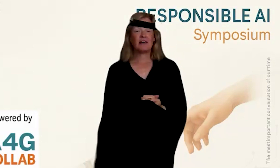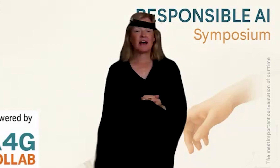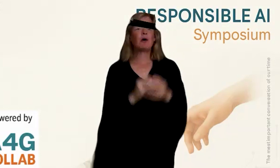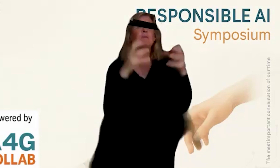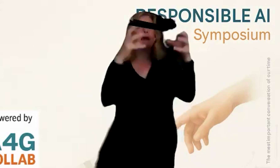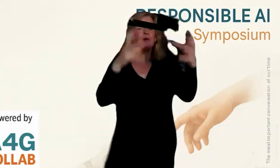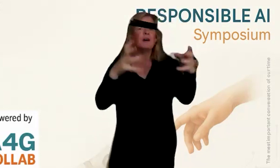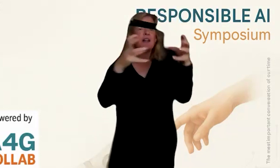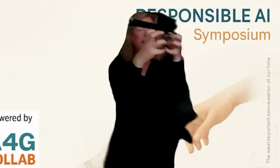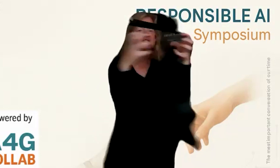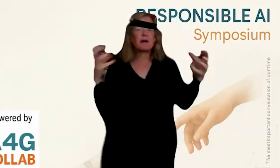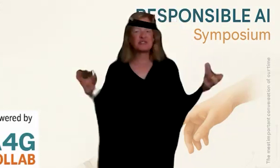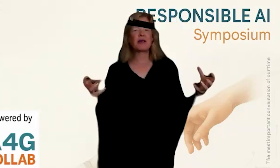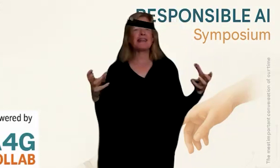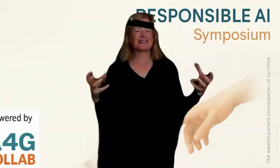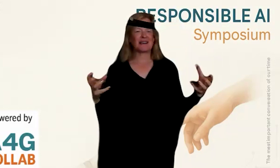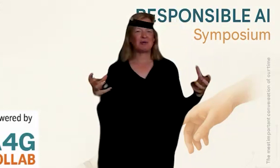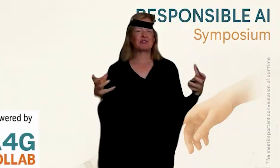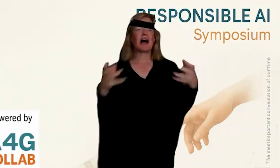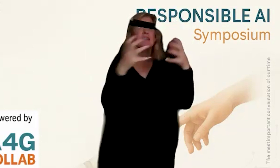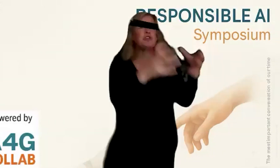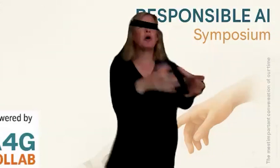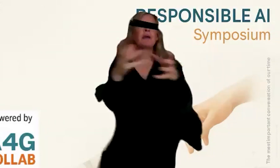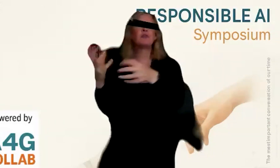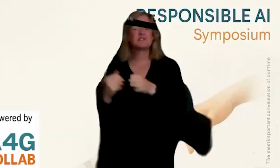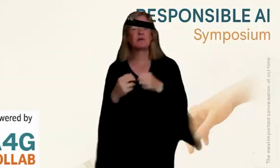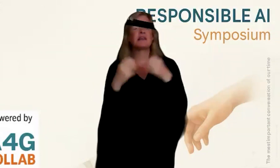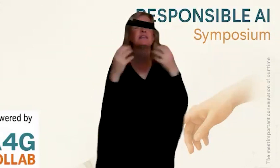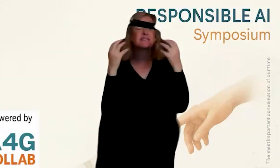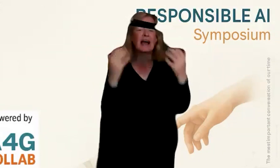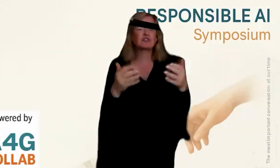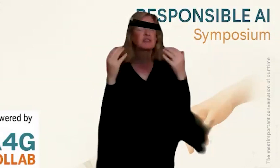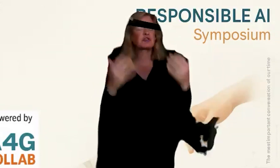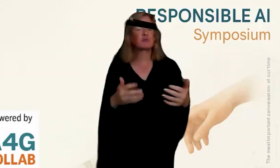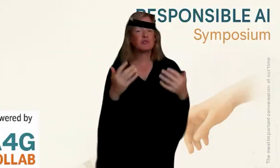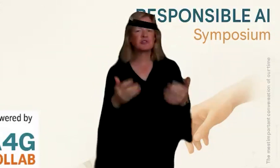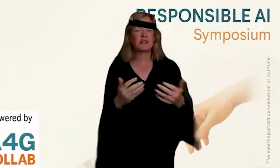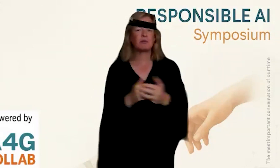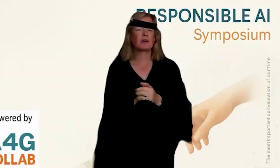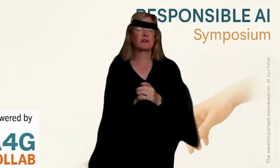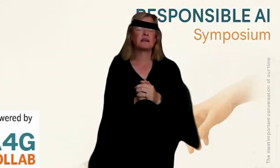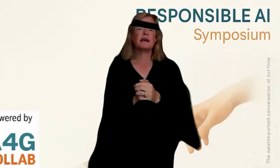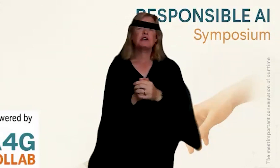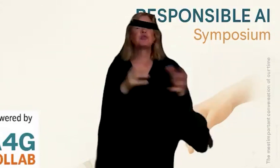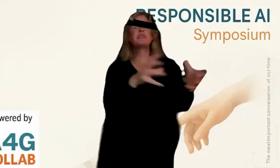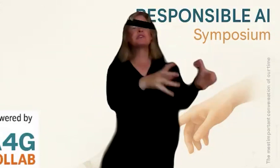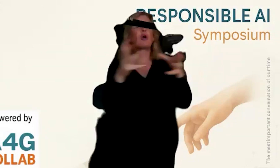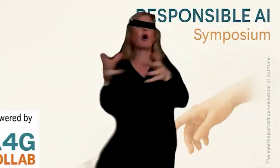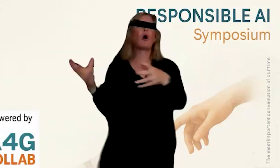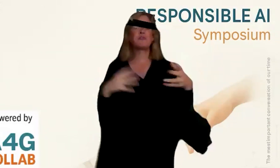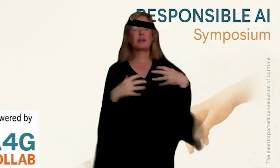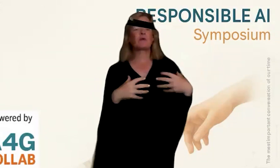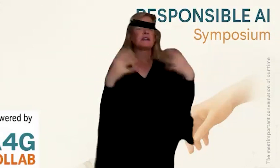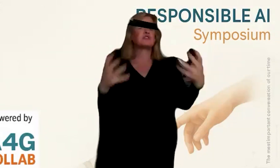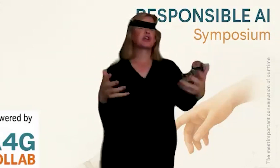it. I want to be able, these are my training samples. Knowing who someone is actually crucially important. So these